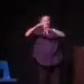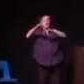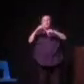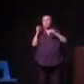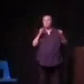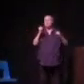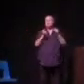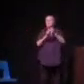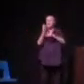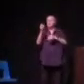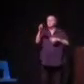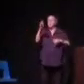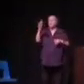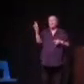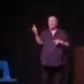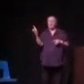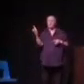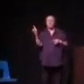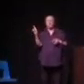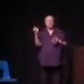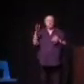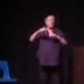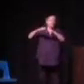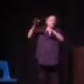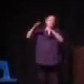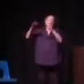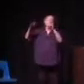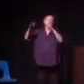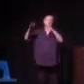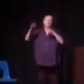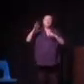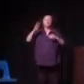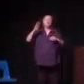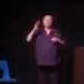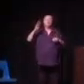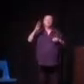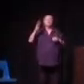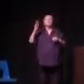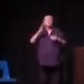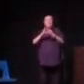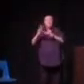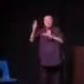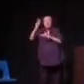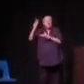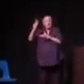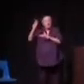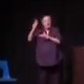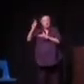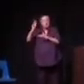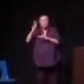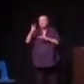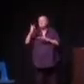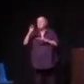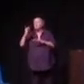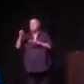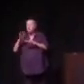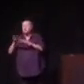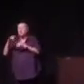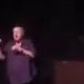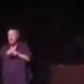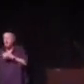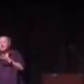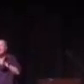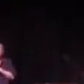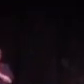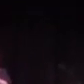Cold Springs Road, up above Westmont College right now. And I understand that it's working its way down